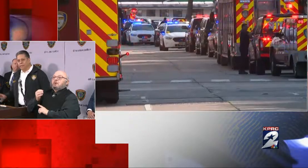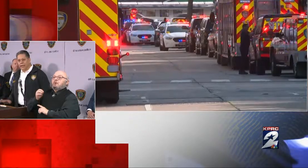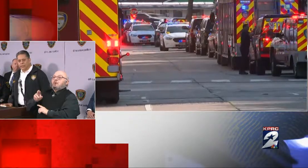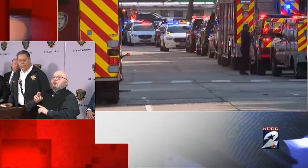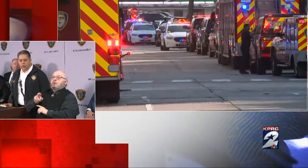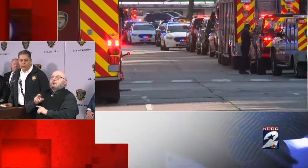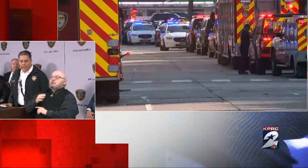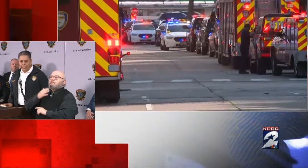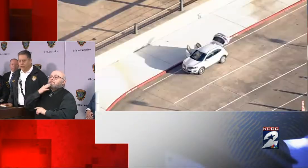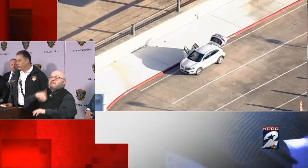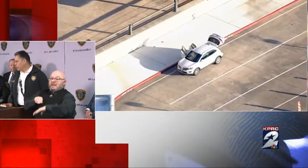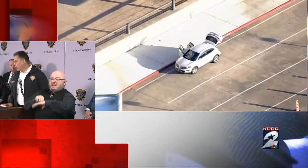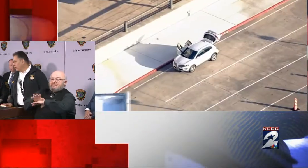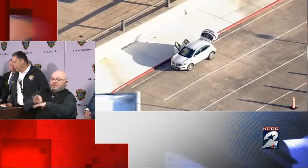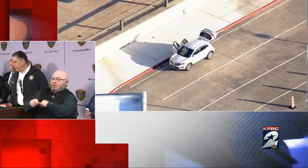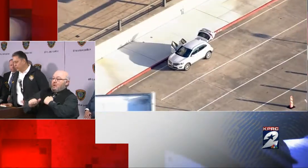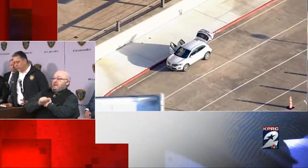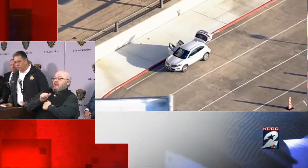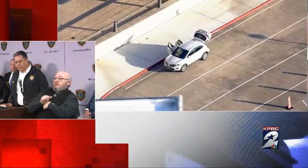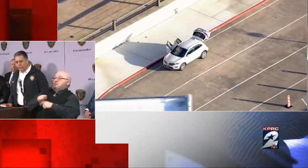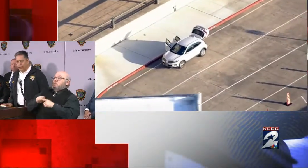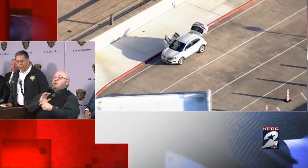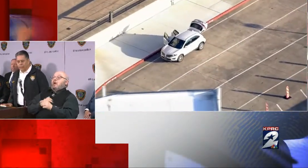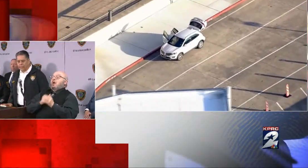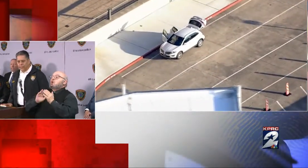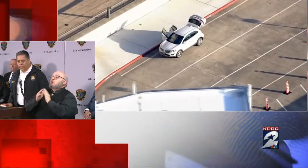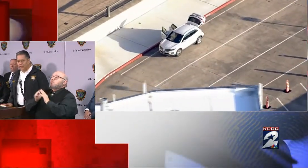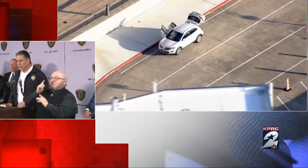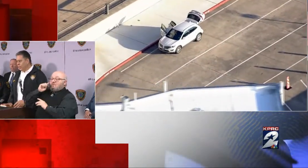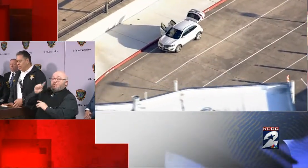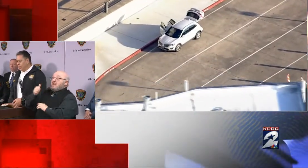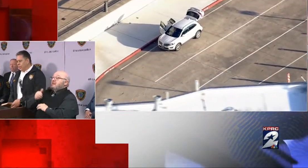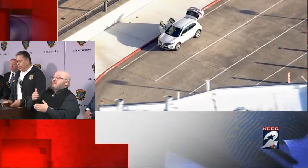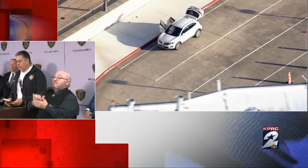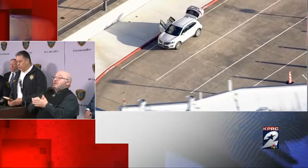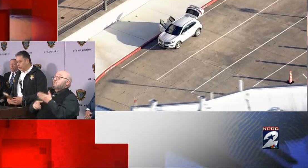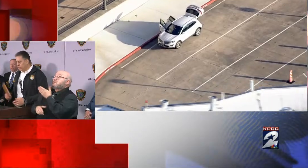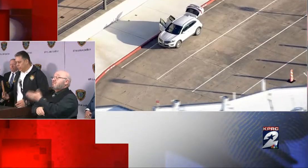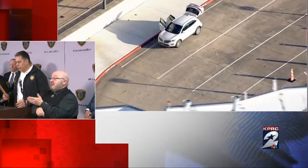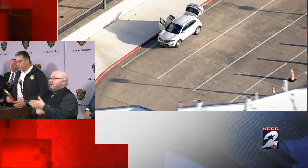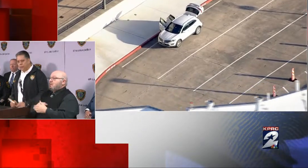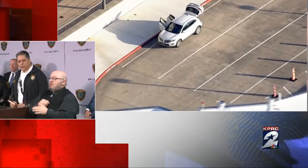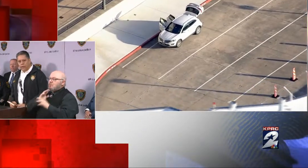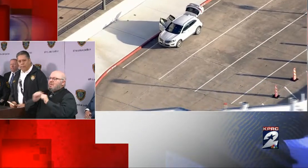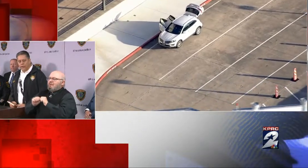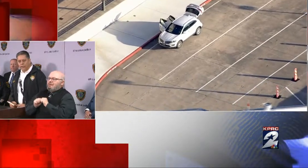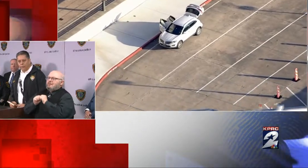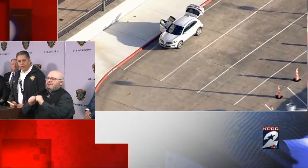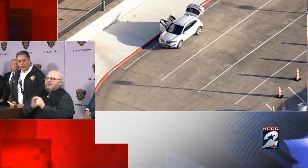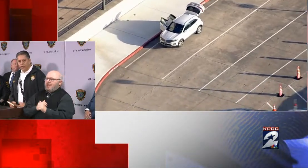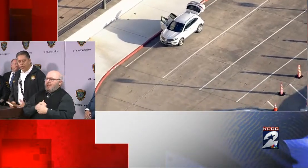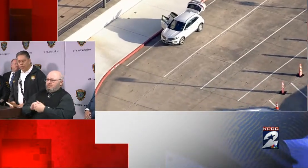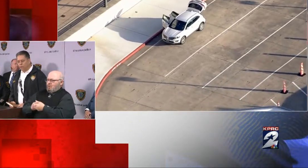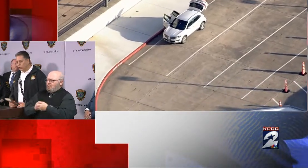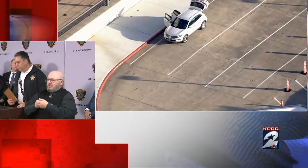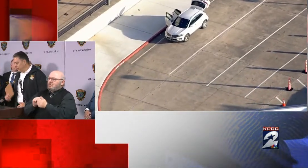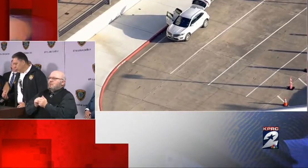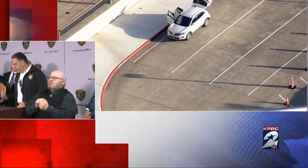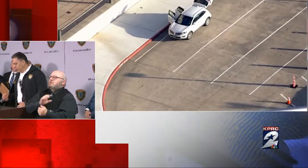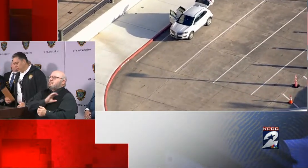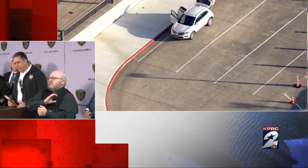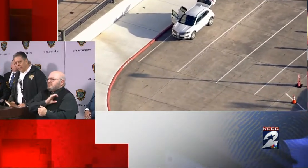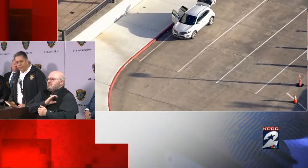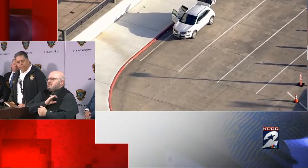ill effect or hazard to our community as a result of any product that was out there. And we're going to continue our partnership with law